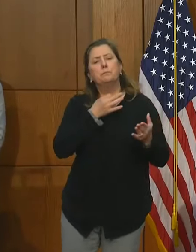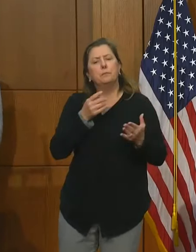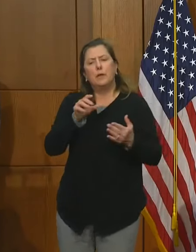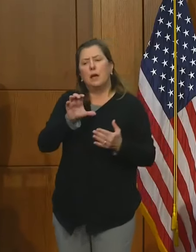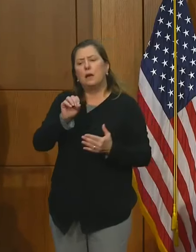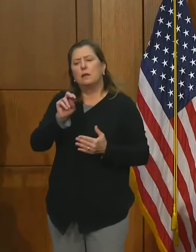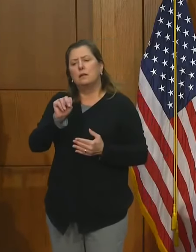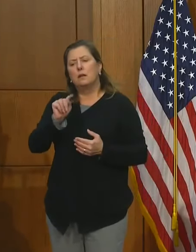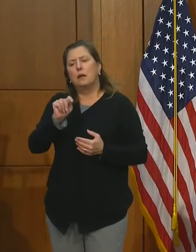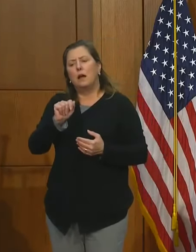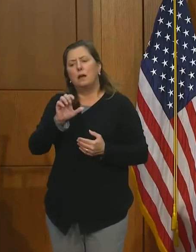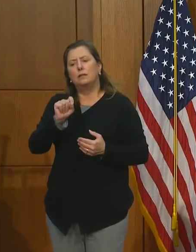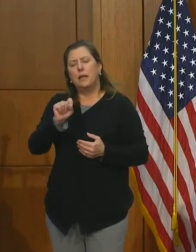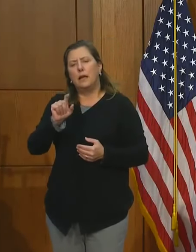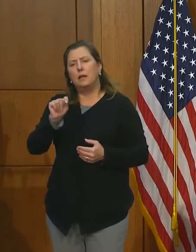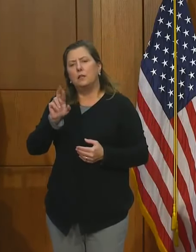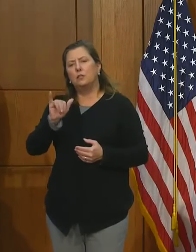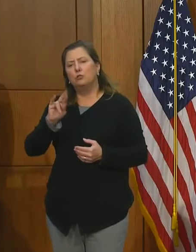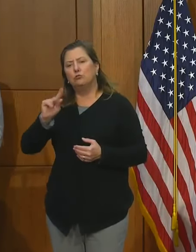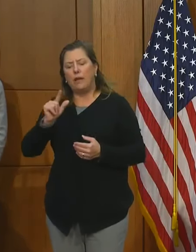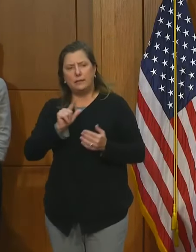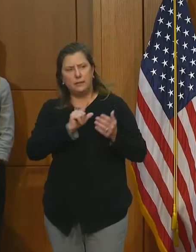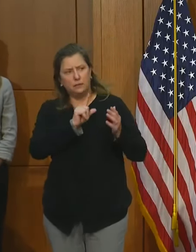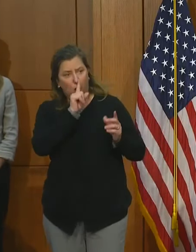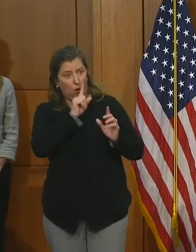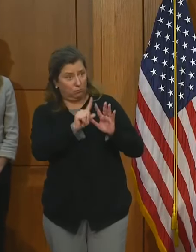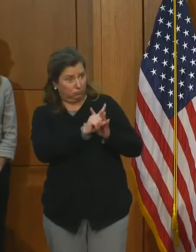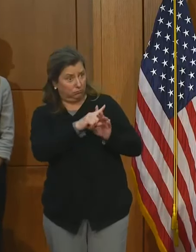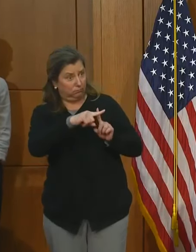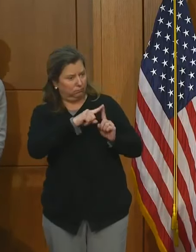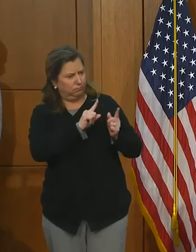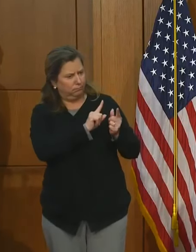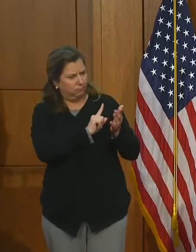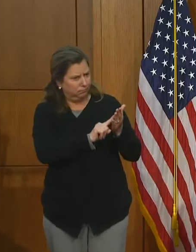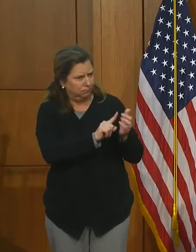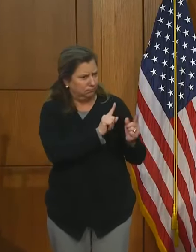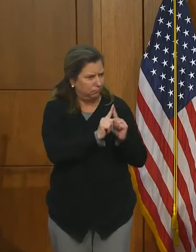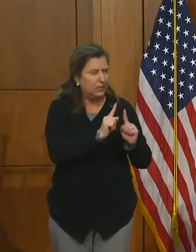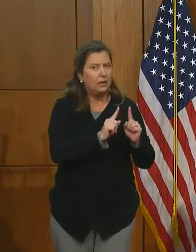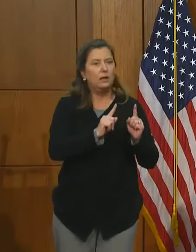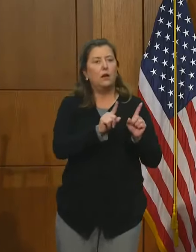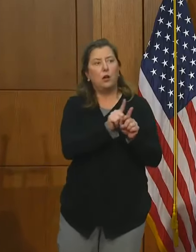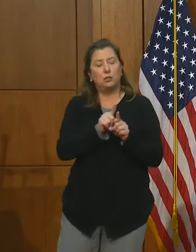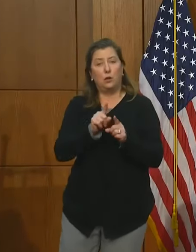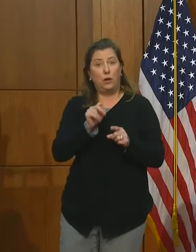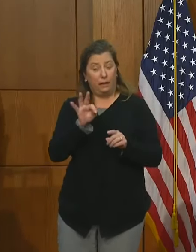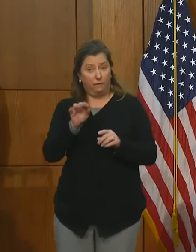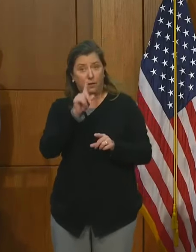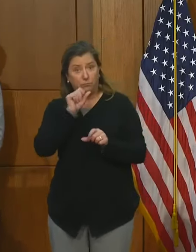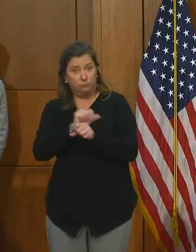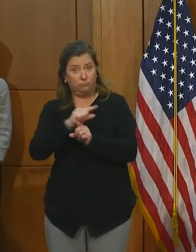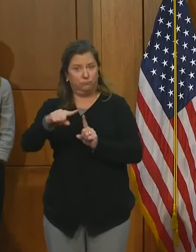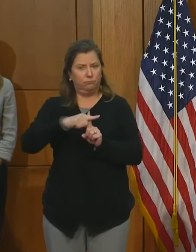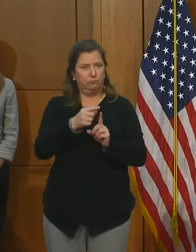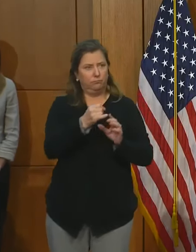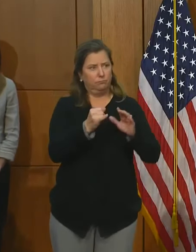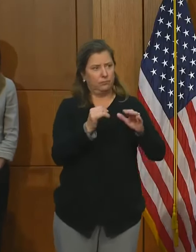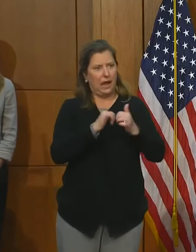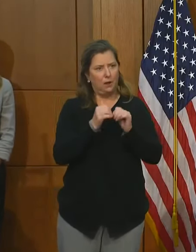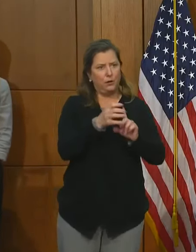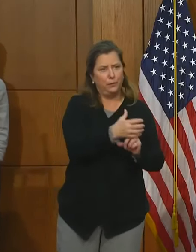tracing workforce and on any workforce you'd need for isolating people who are infected, if you're also on track to ramp that up in